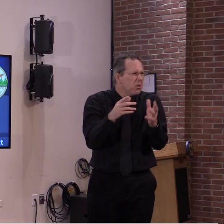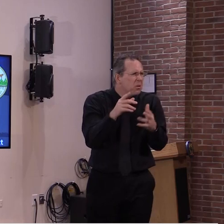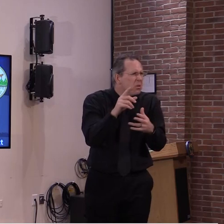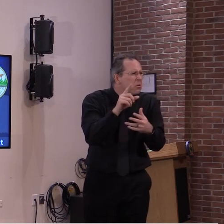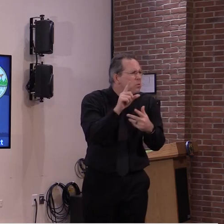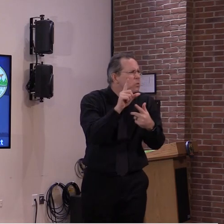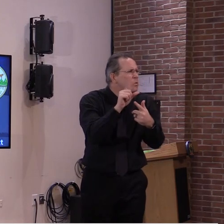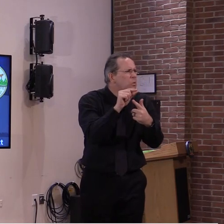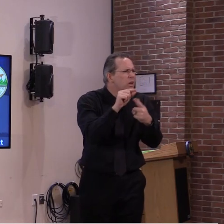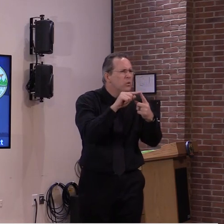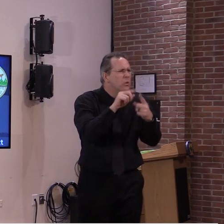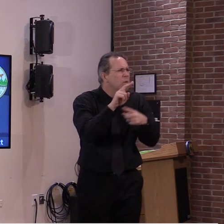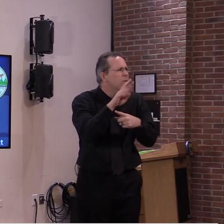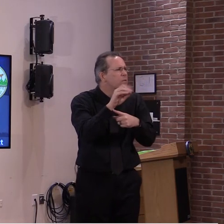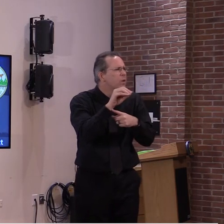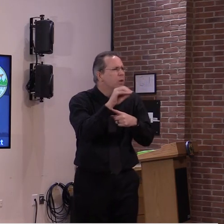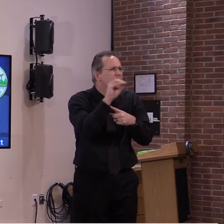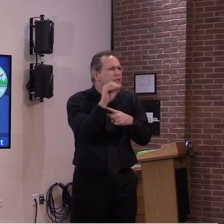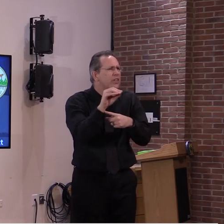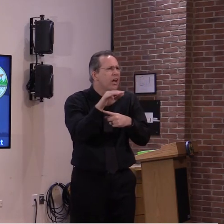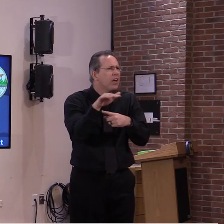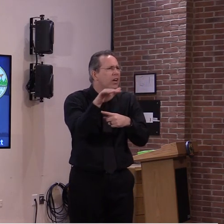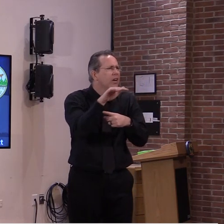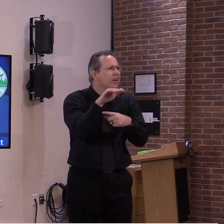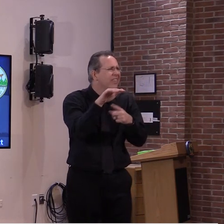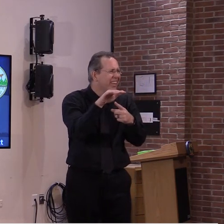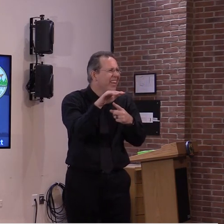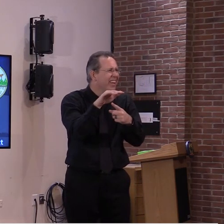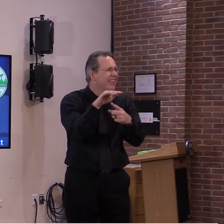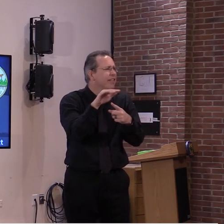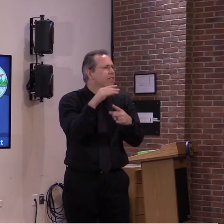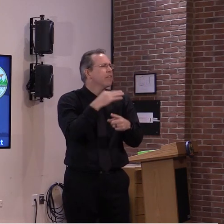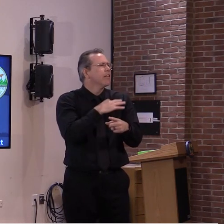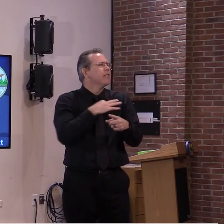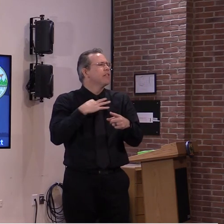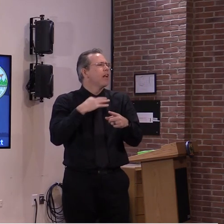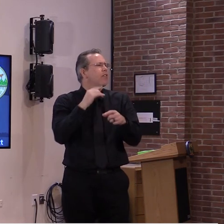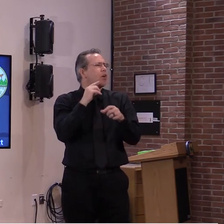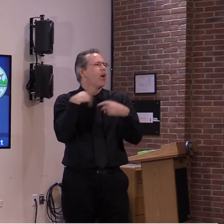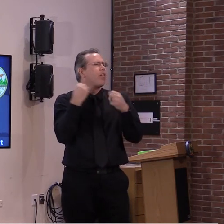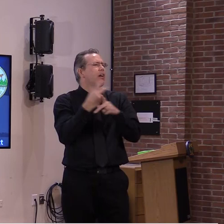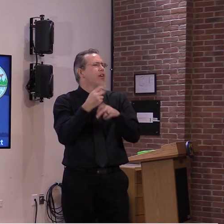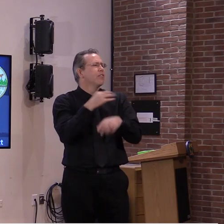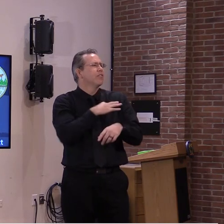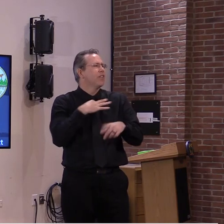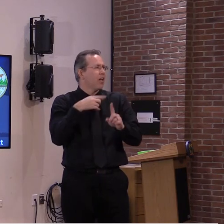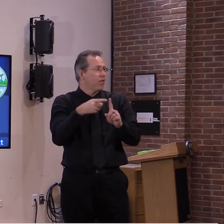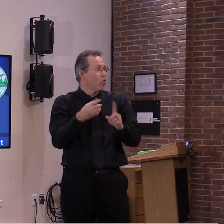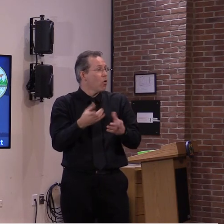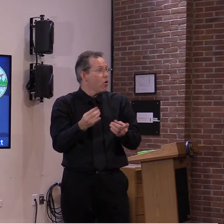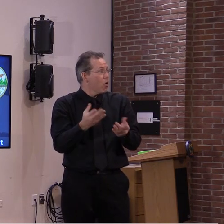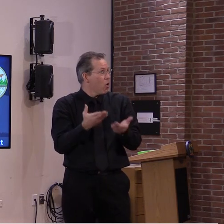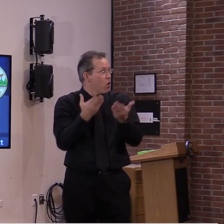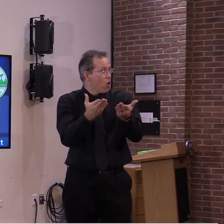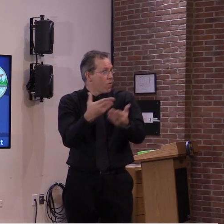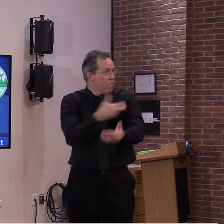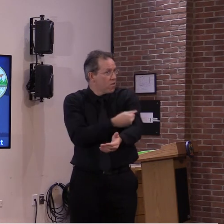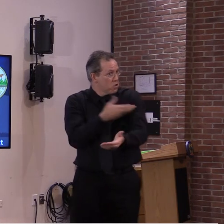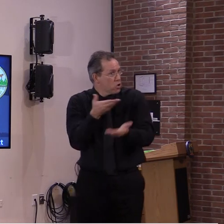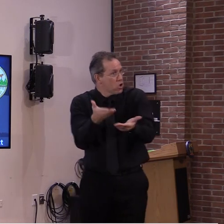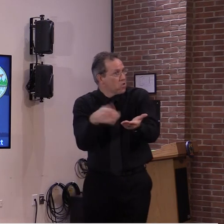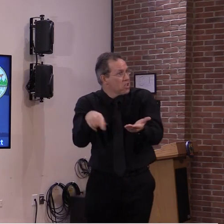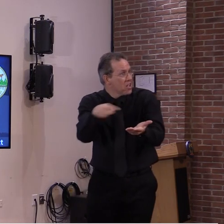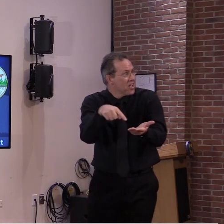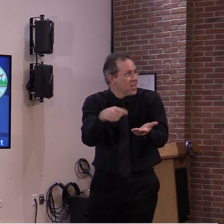it. And in some neighboring counties, up to 50% were refusal